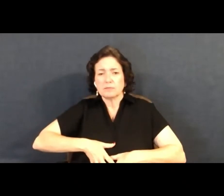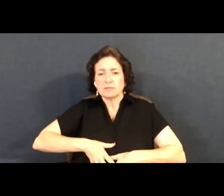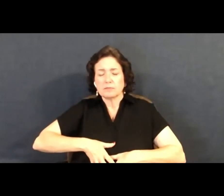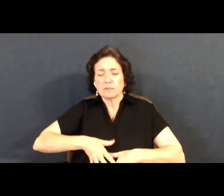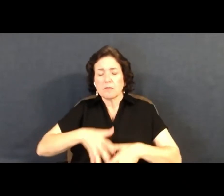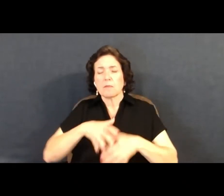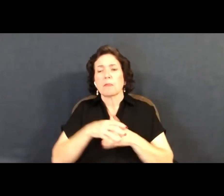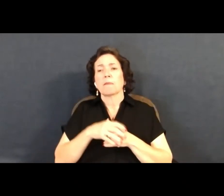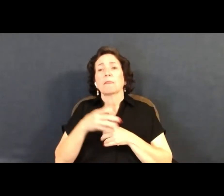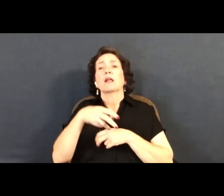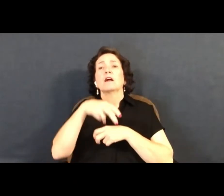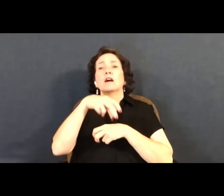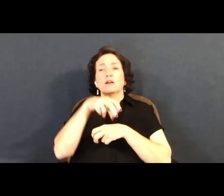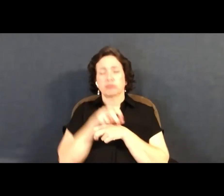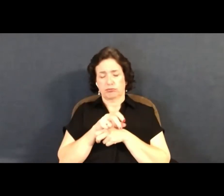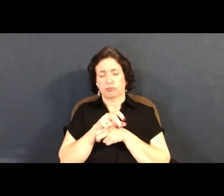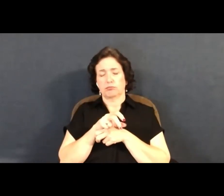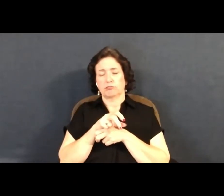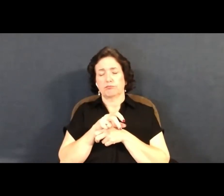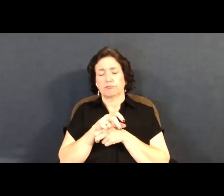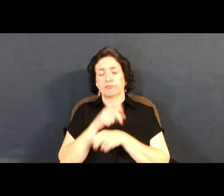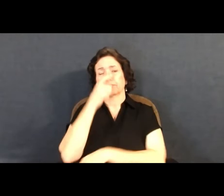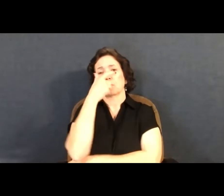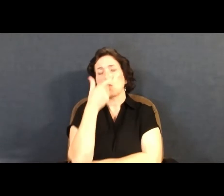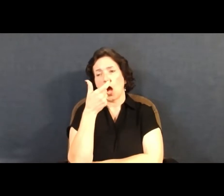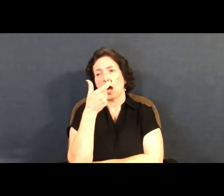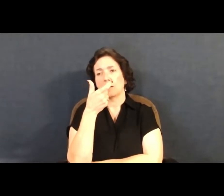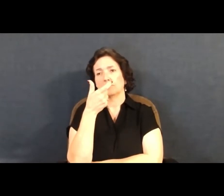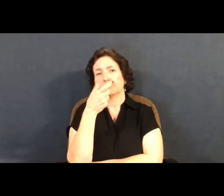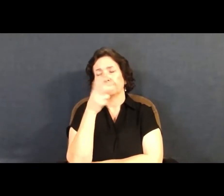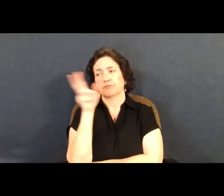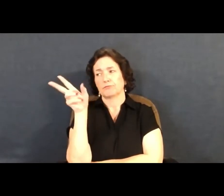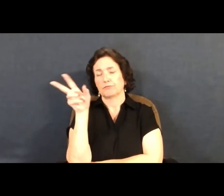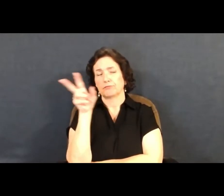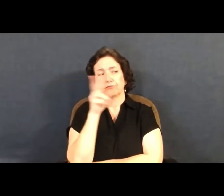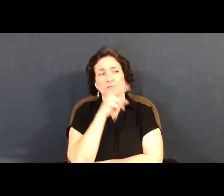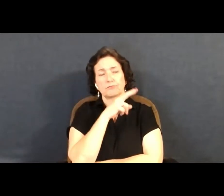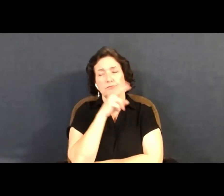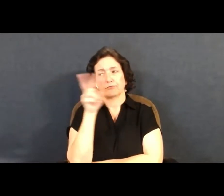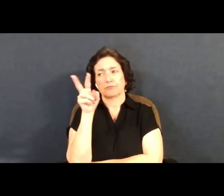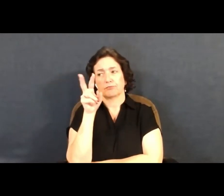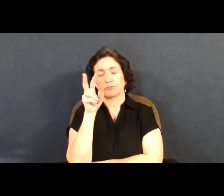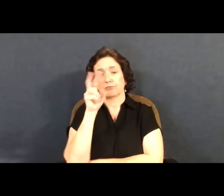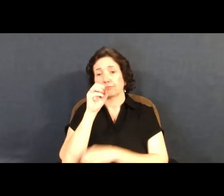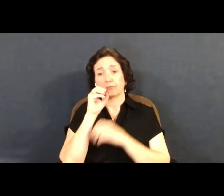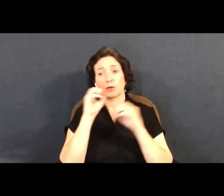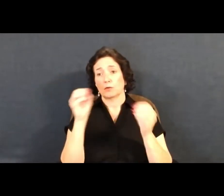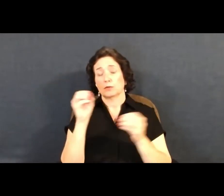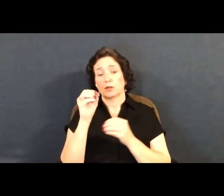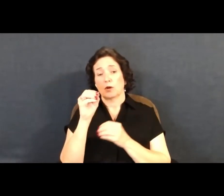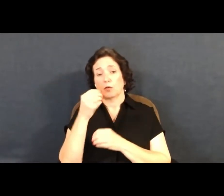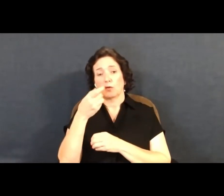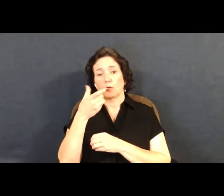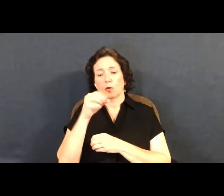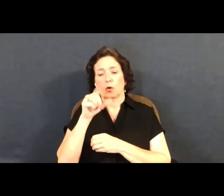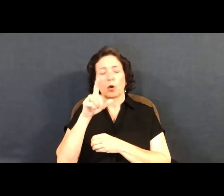And then he sat down and he watched. There were no goldsmiths in the city of Susa, for